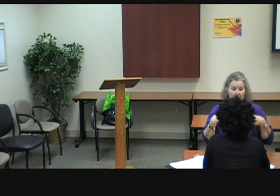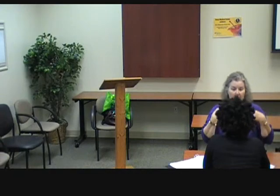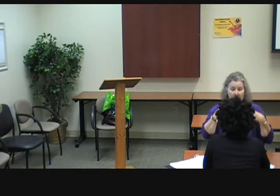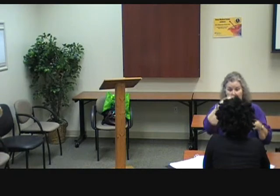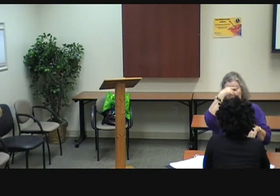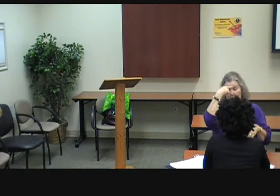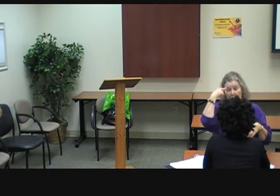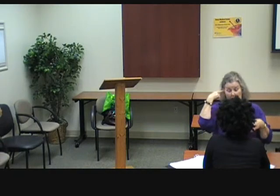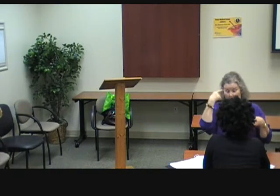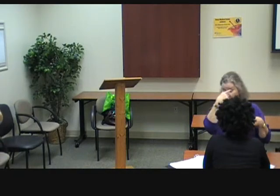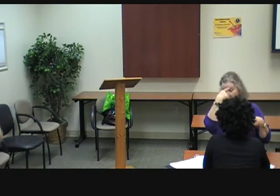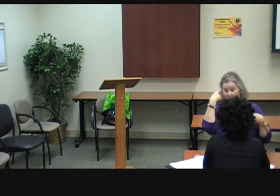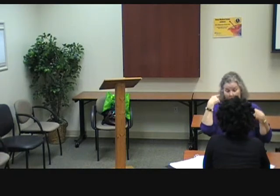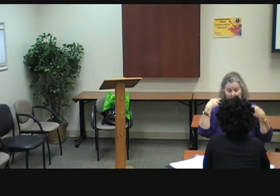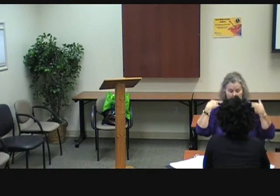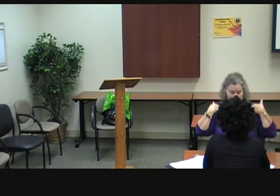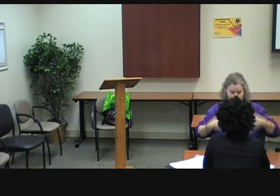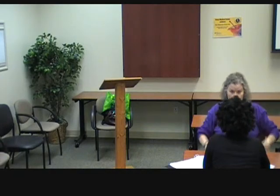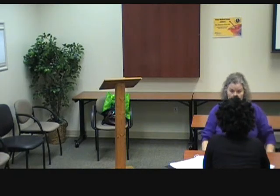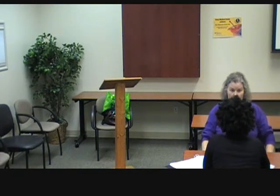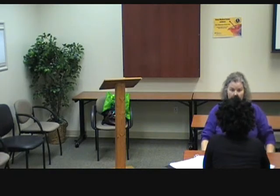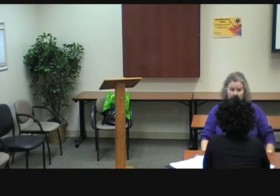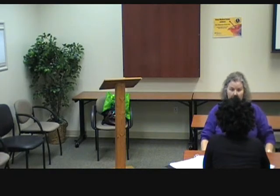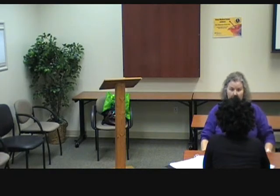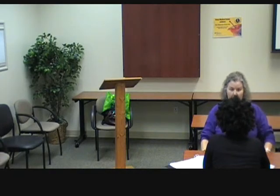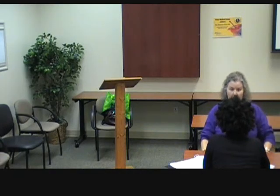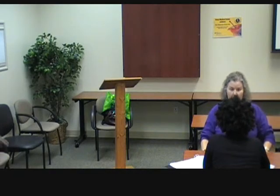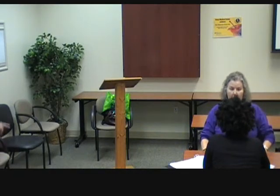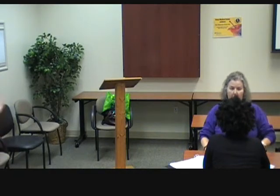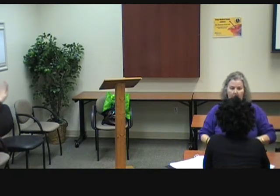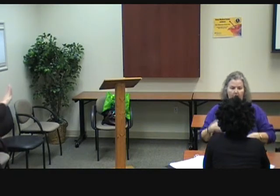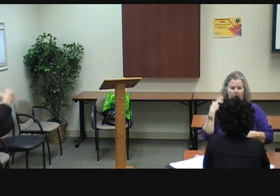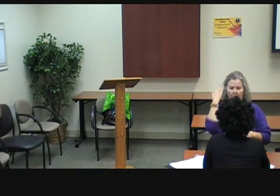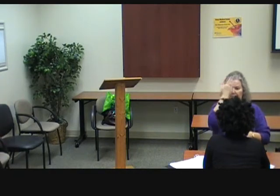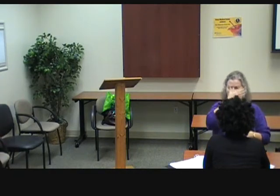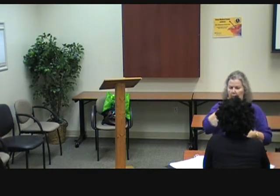Oh, so let's point at I think when I want to say his shirt.